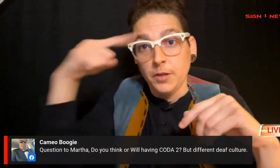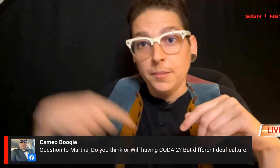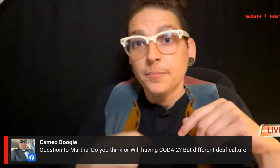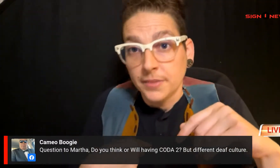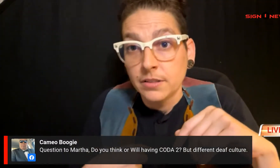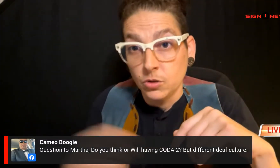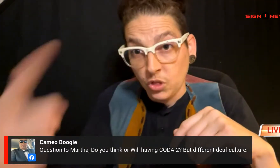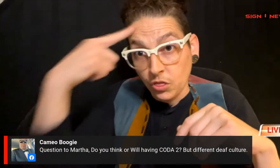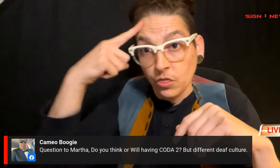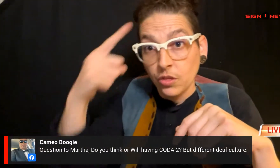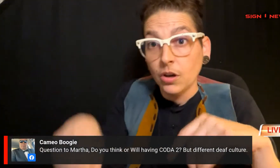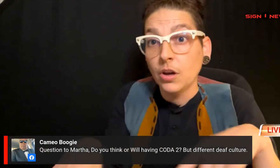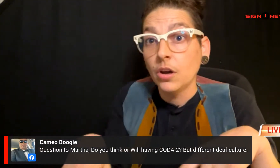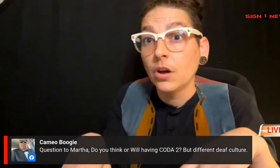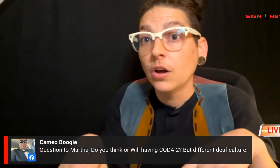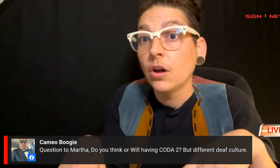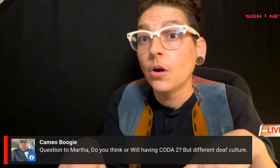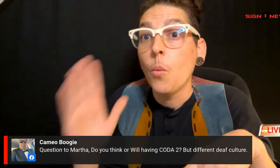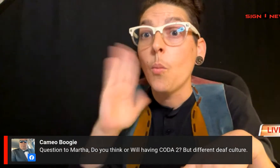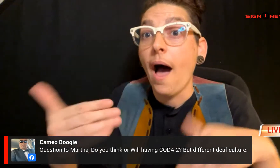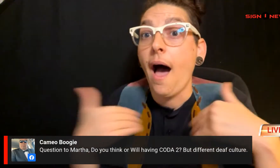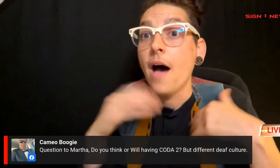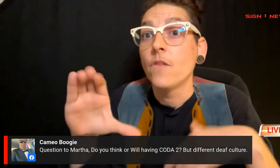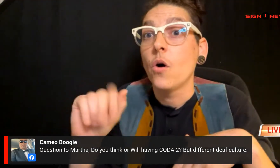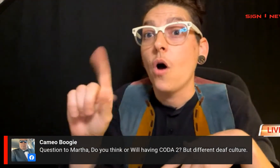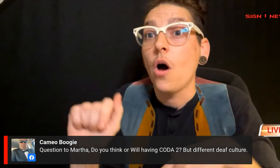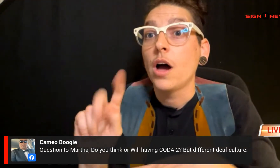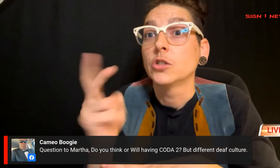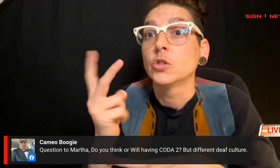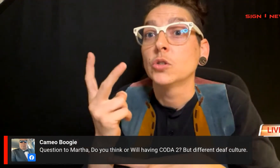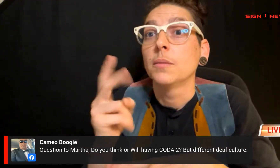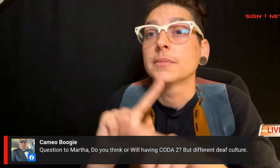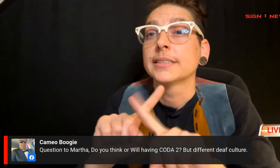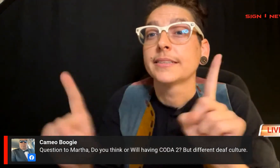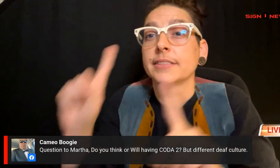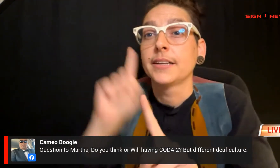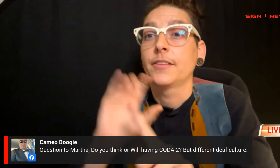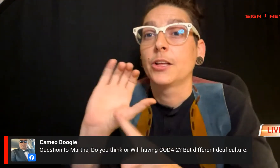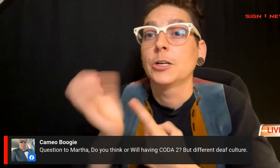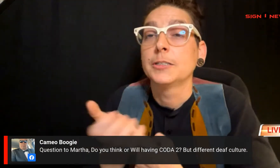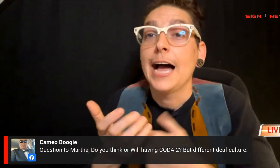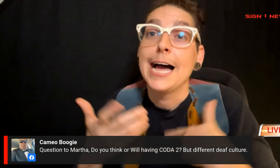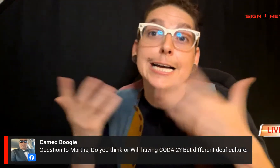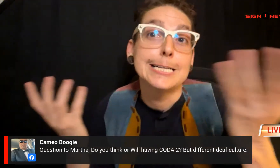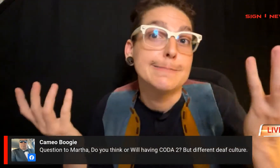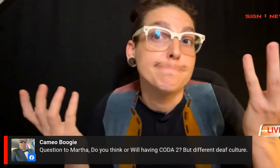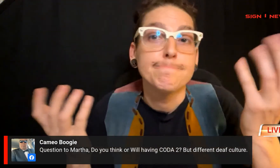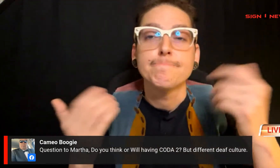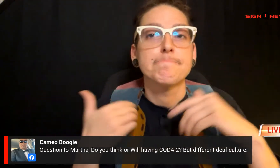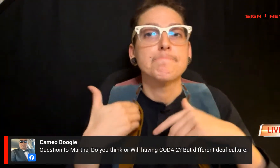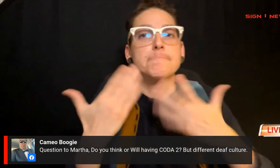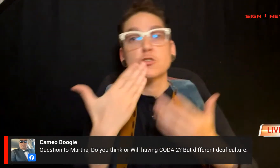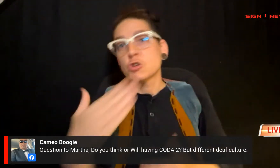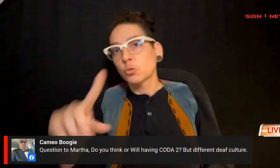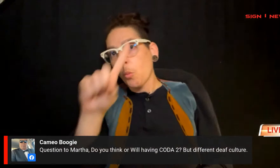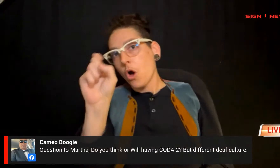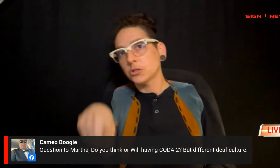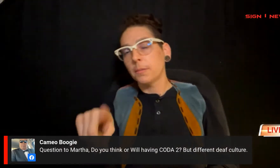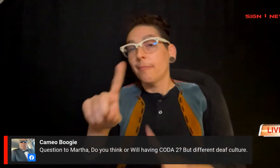So a question for Martha. Do you think they will have a Coda 2, but a different deaf culture?